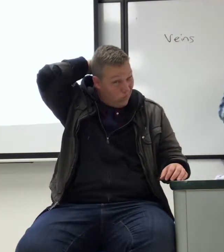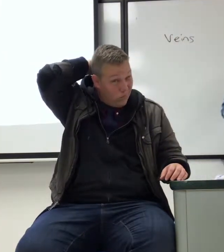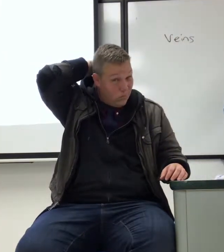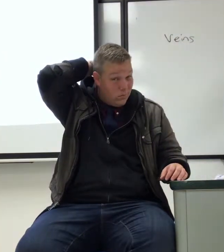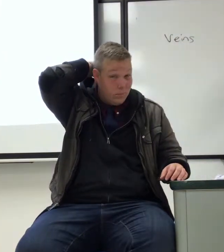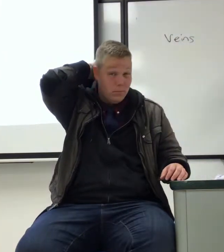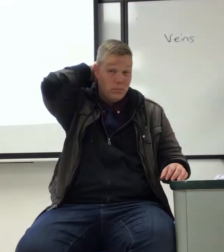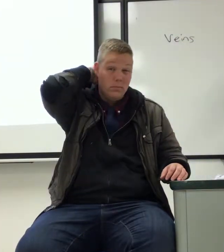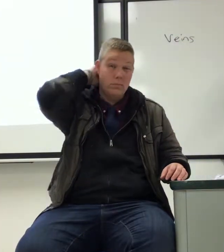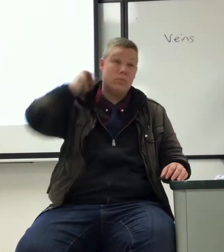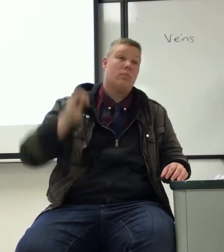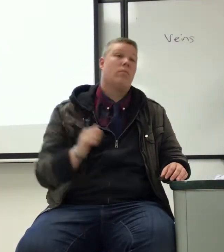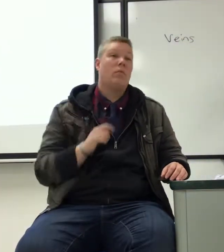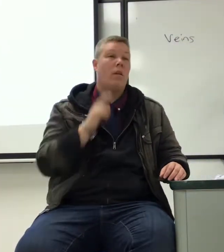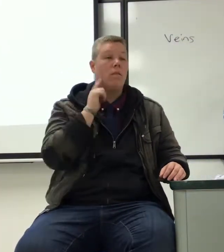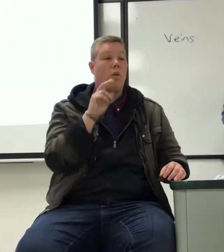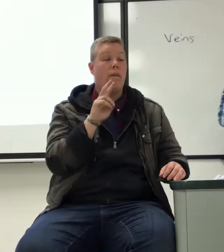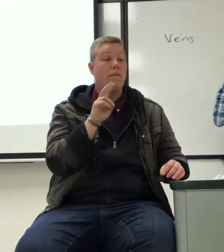For veins,